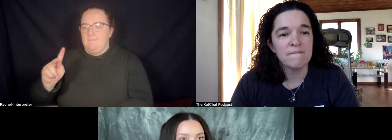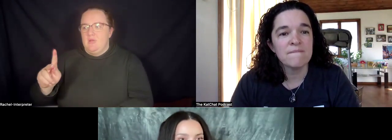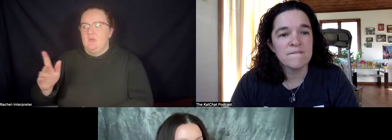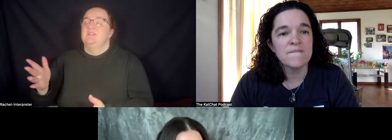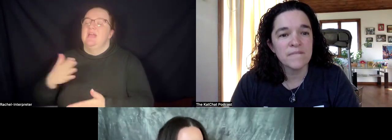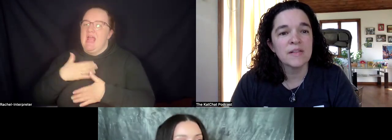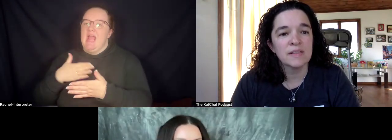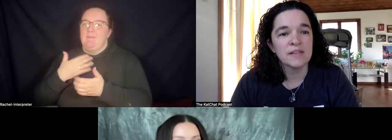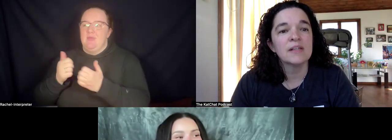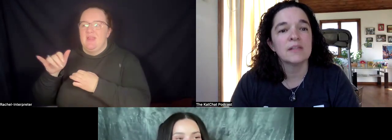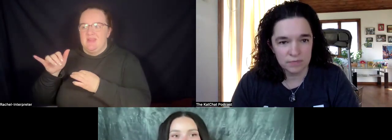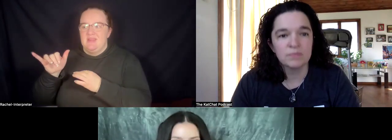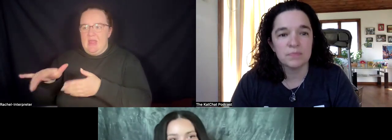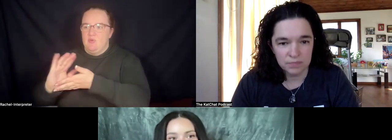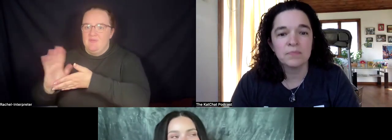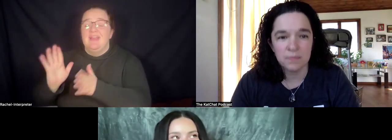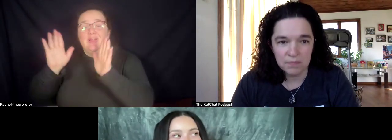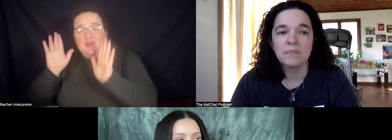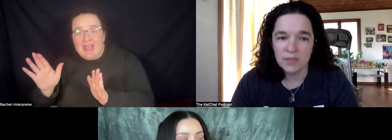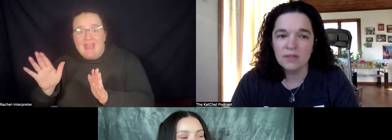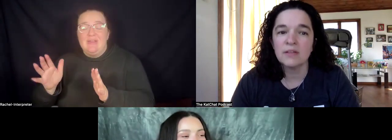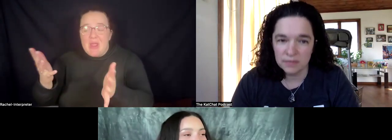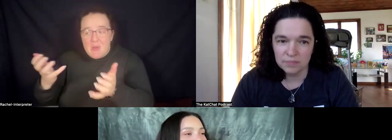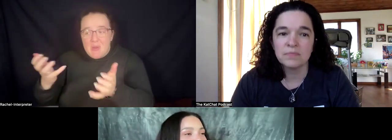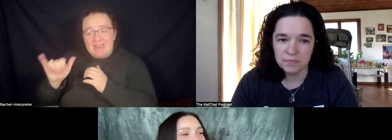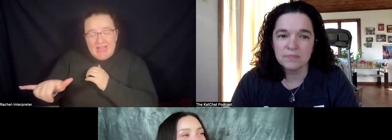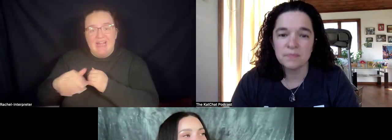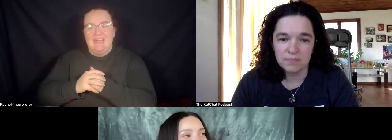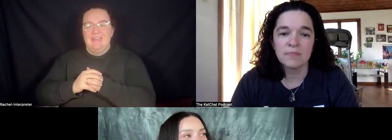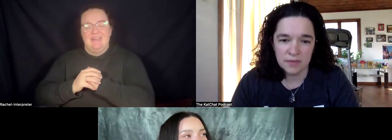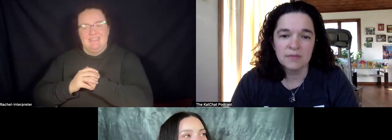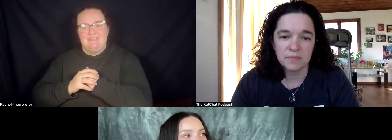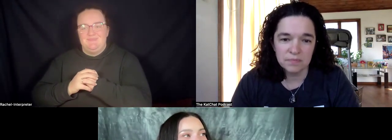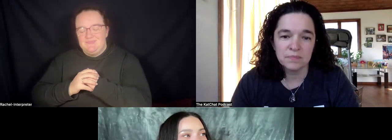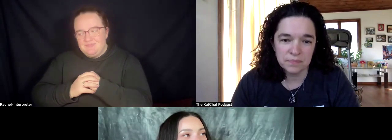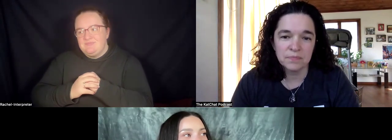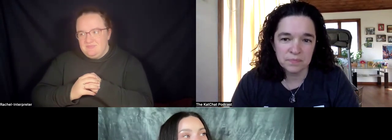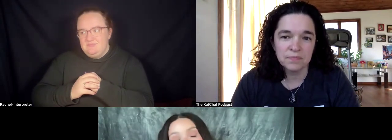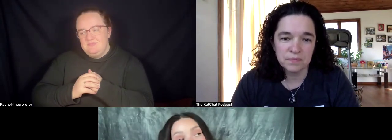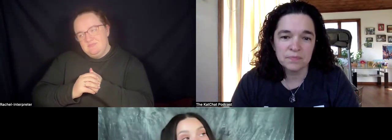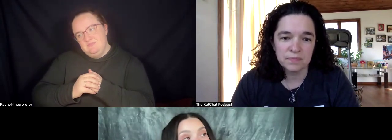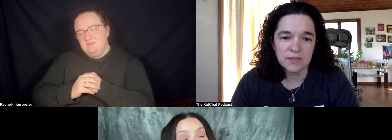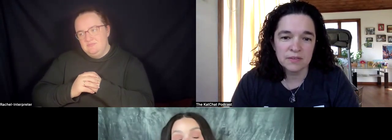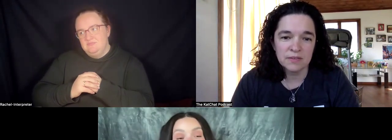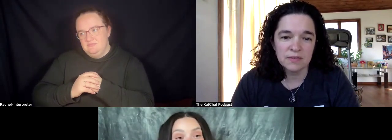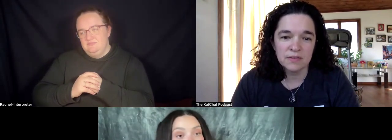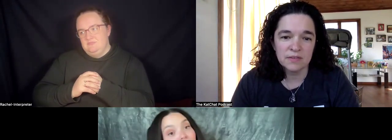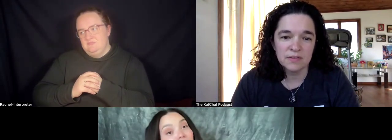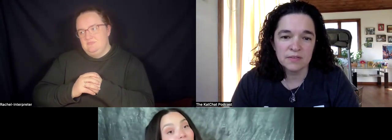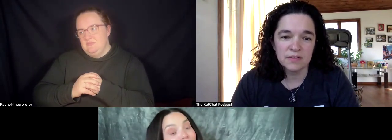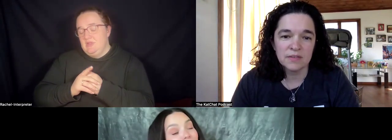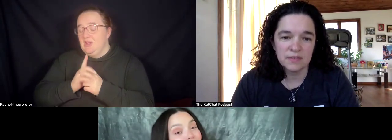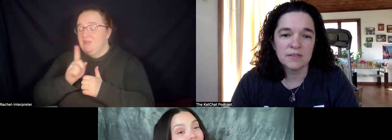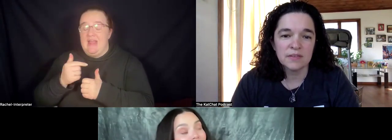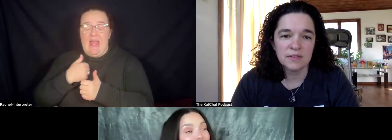seeing. So I was like, great, yay, we wanted them to be happy. We want them to like what we're doing. And that I mean I would love